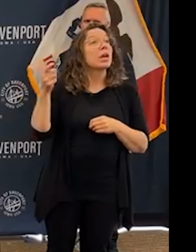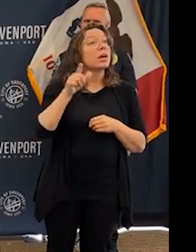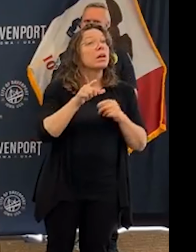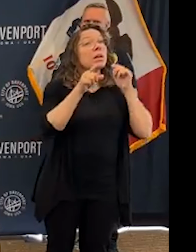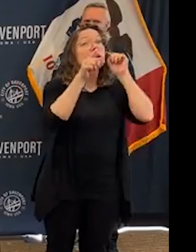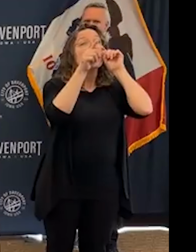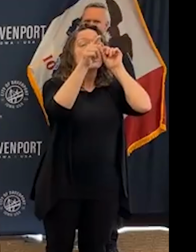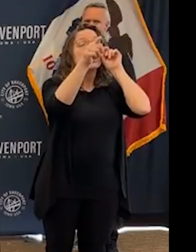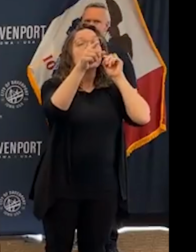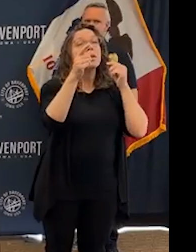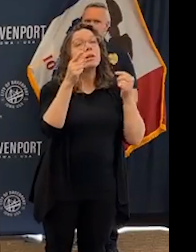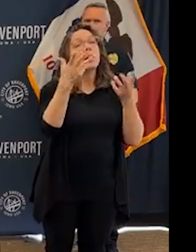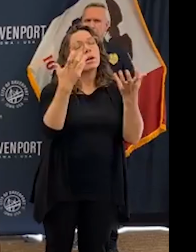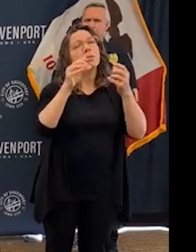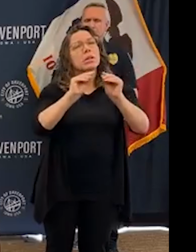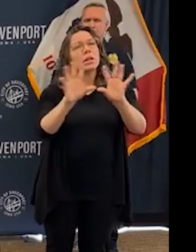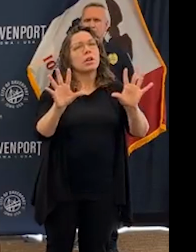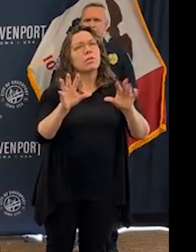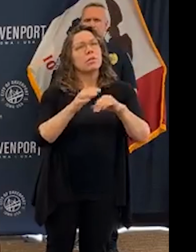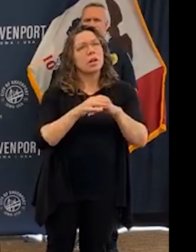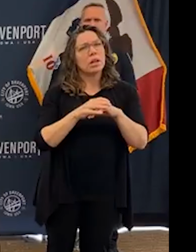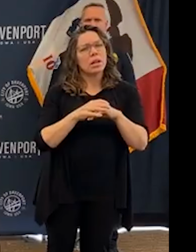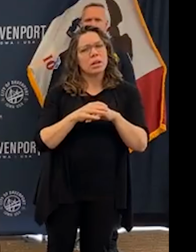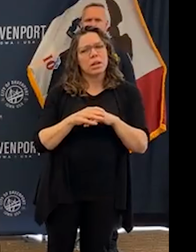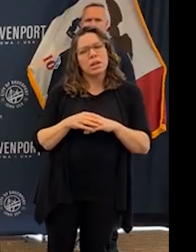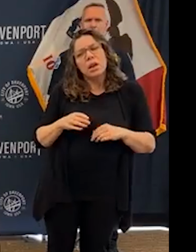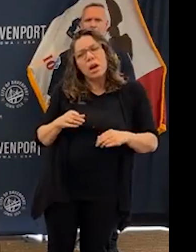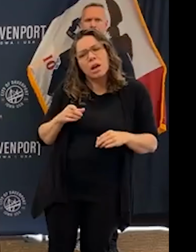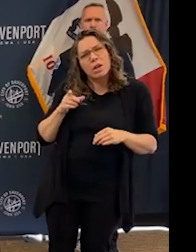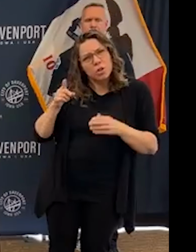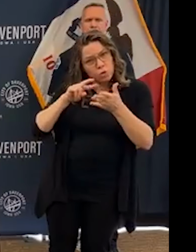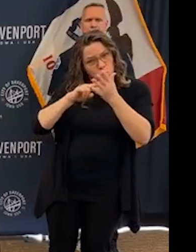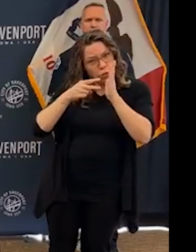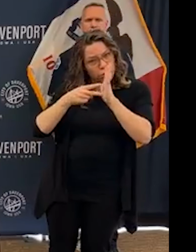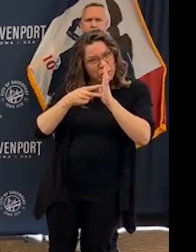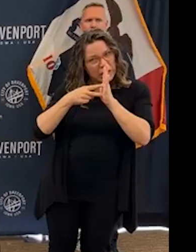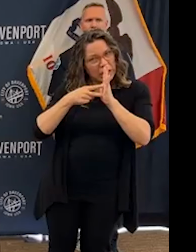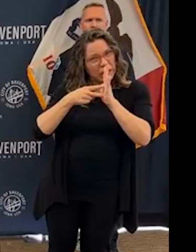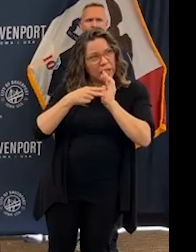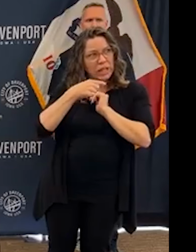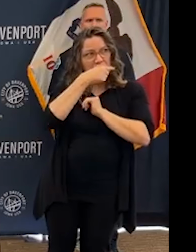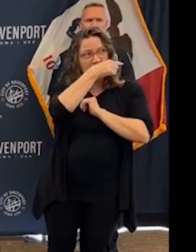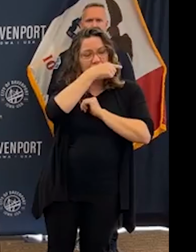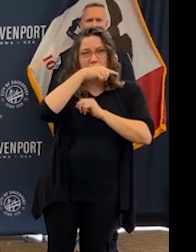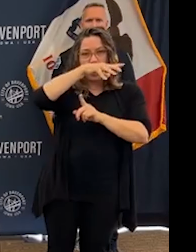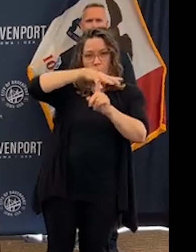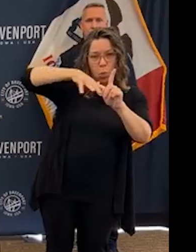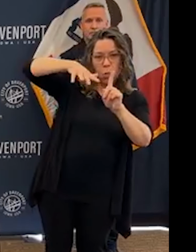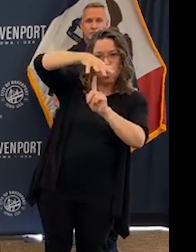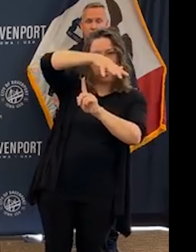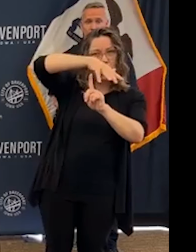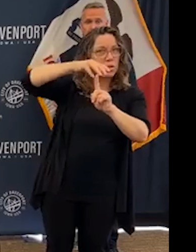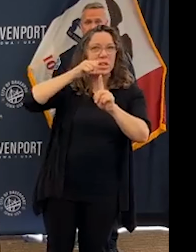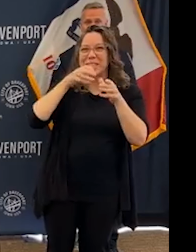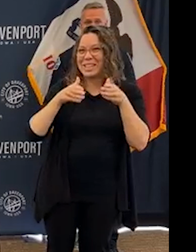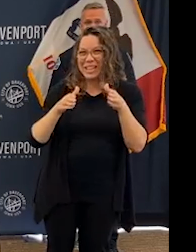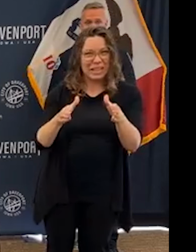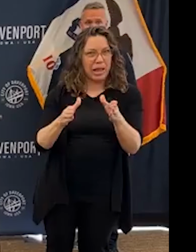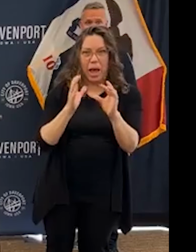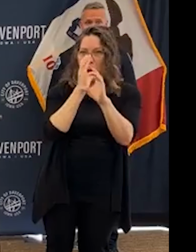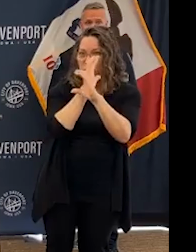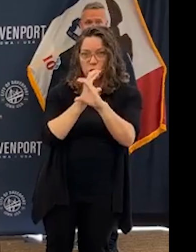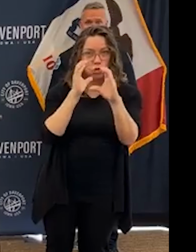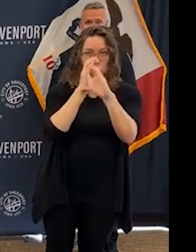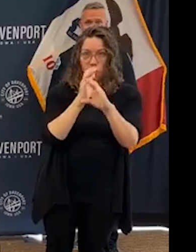to clarify, are you guys saying that the conditions didn't allow you guys to search from Monday afternoon to